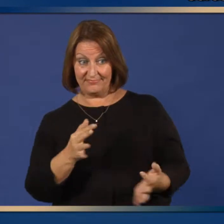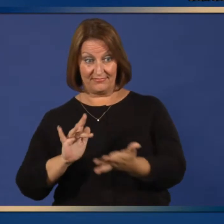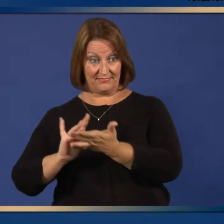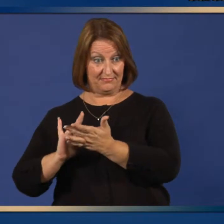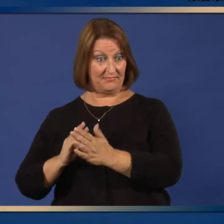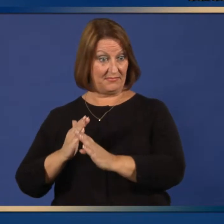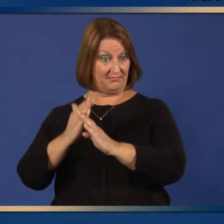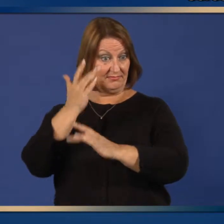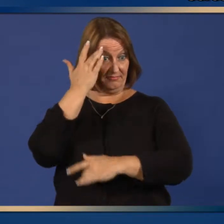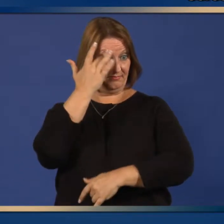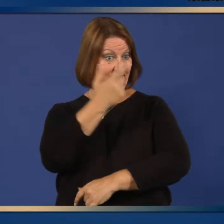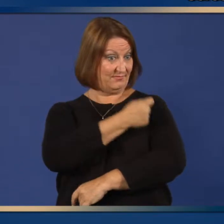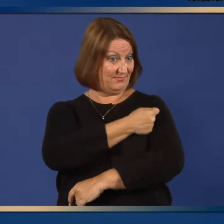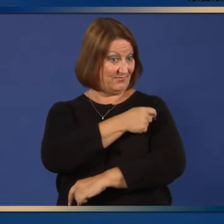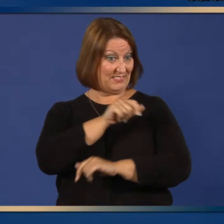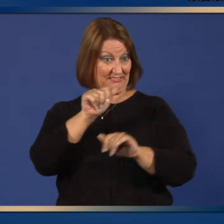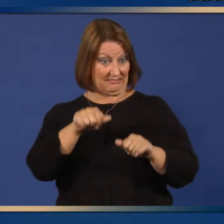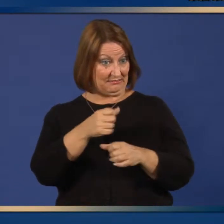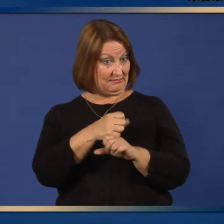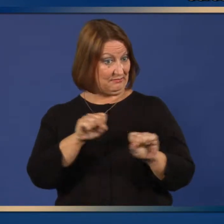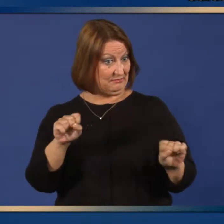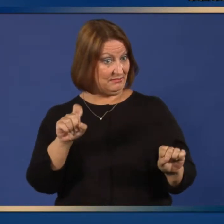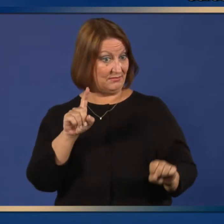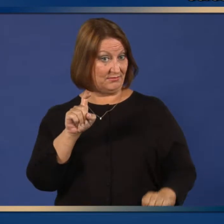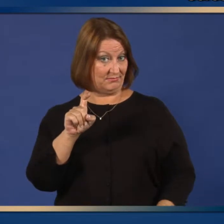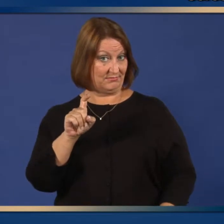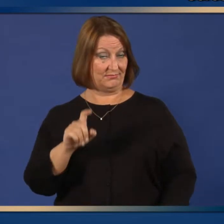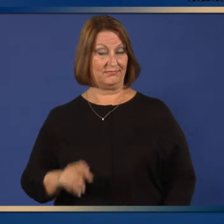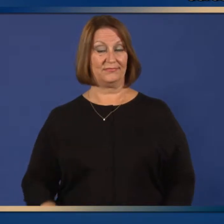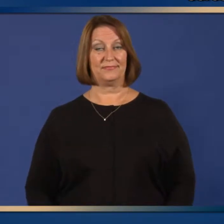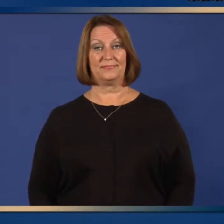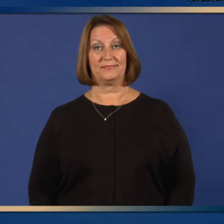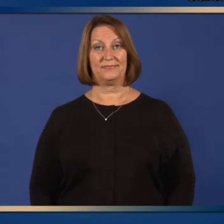help determine if vaccine should be administered.